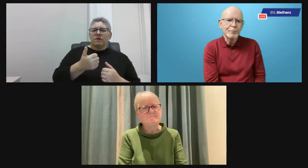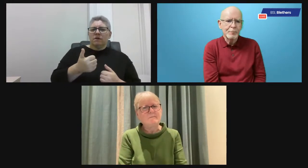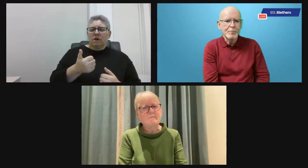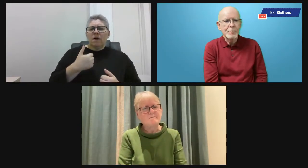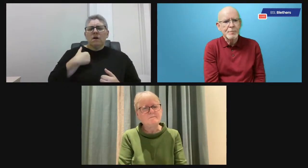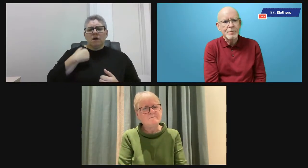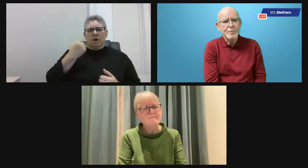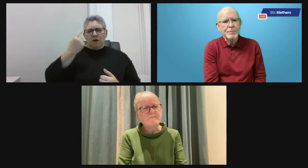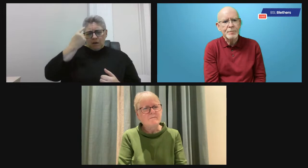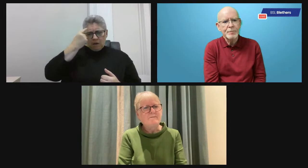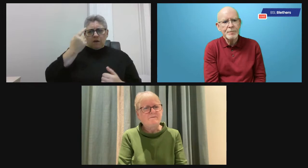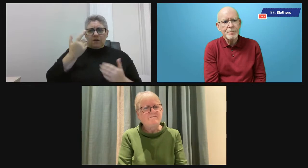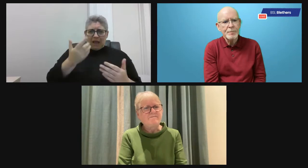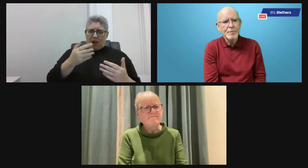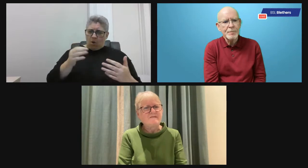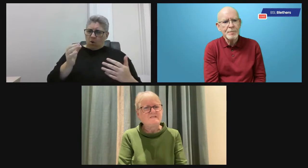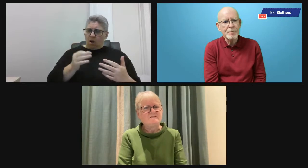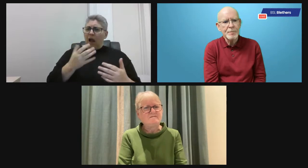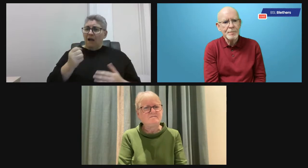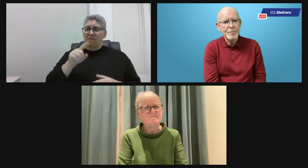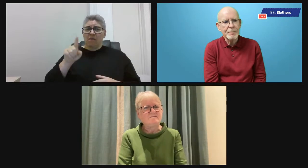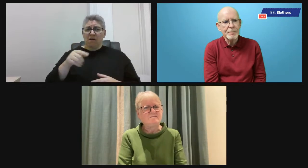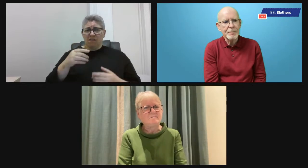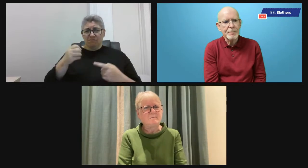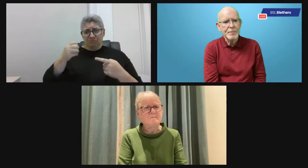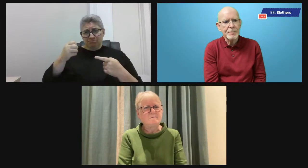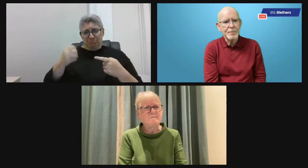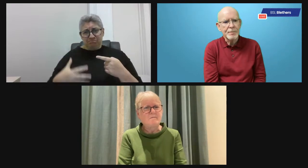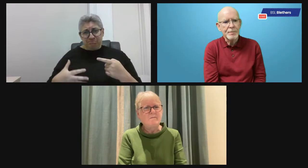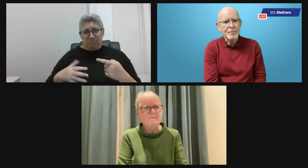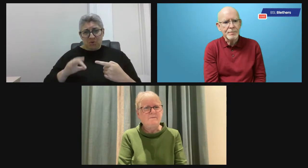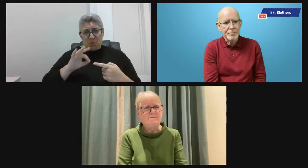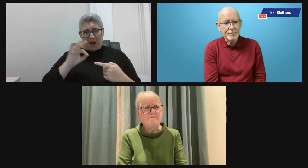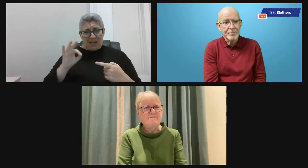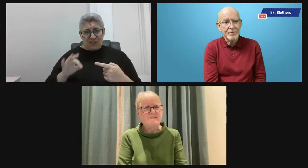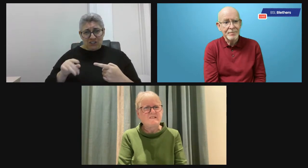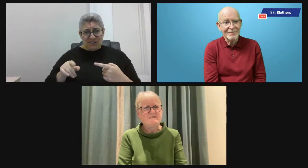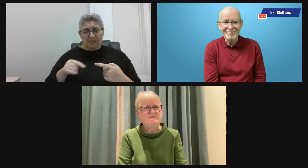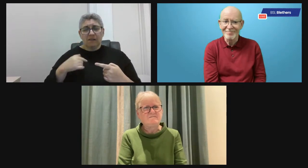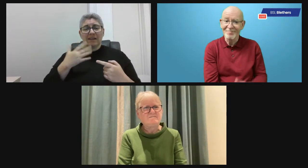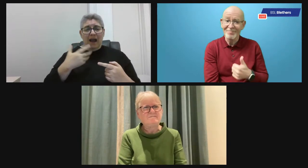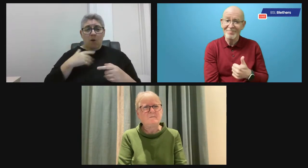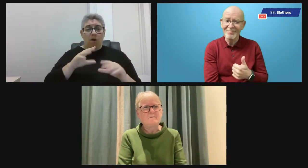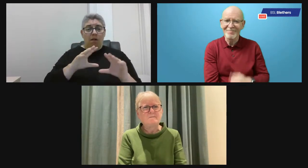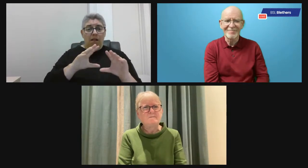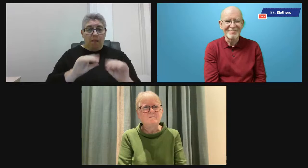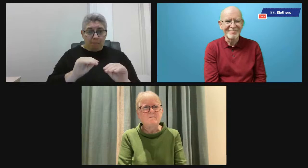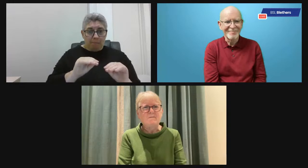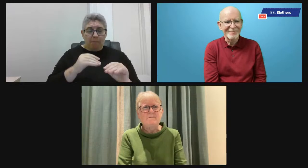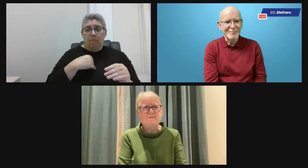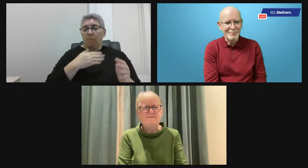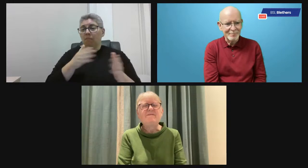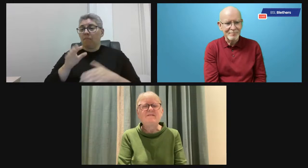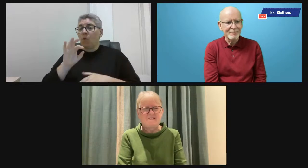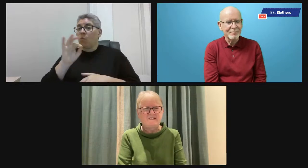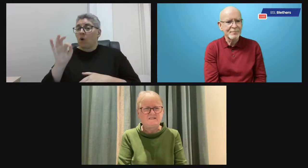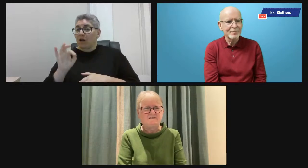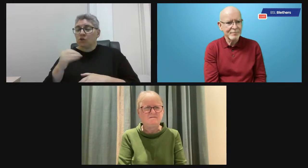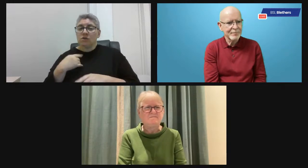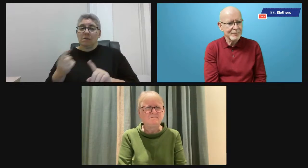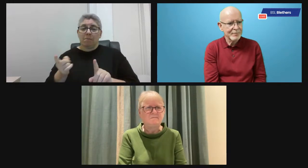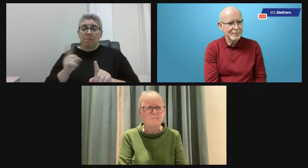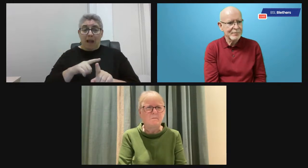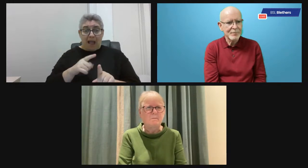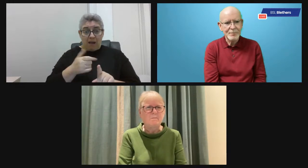should be encouraging people to continue to hone their skill. absolutely agree. You would no idea